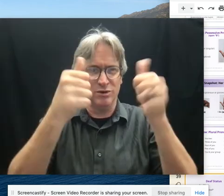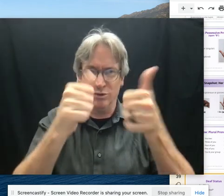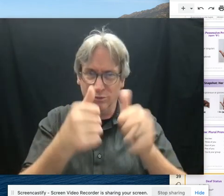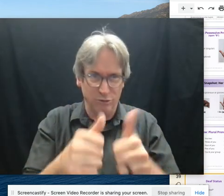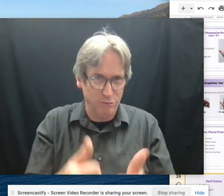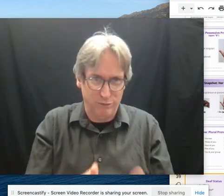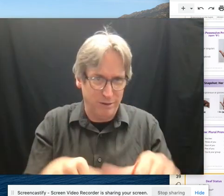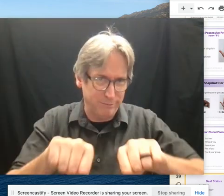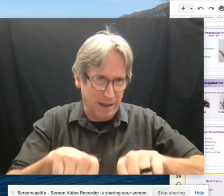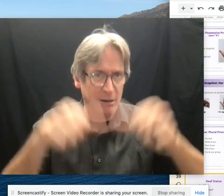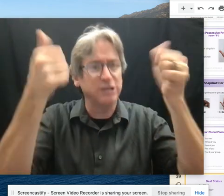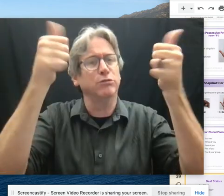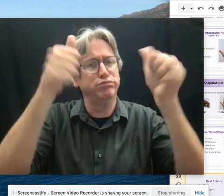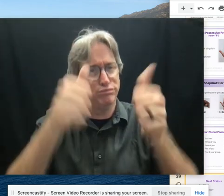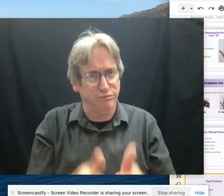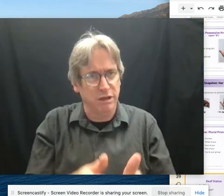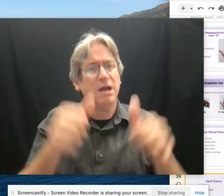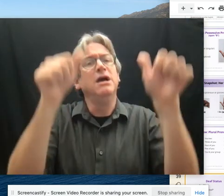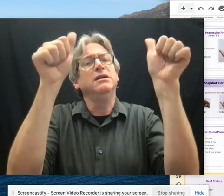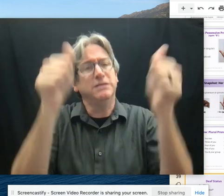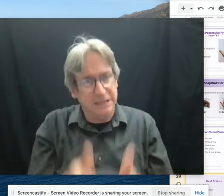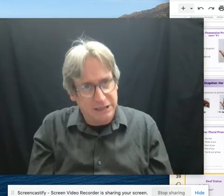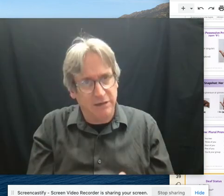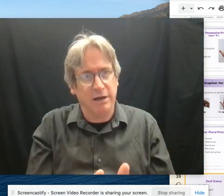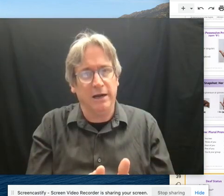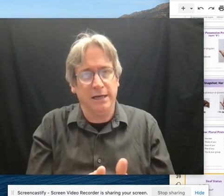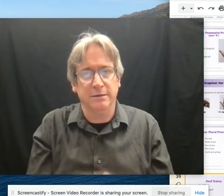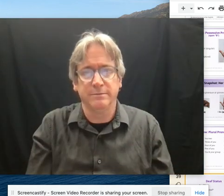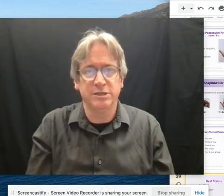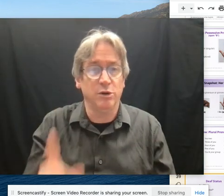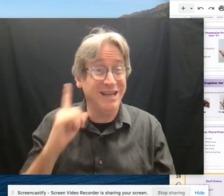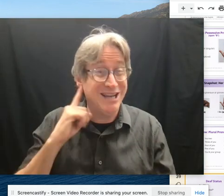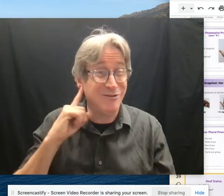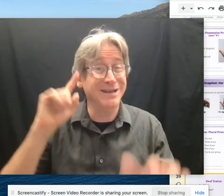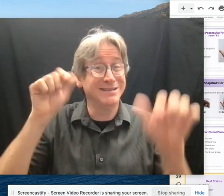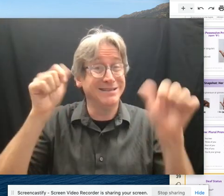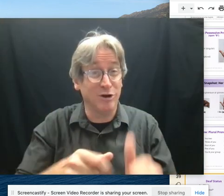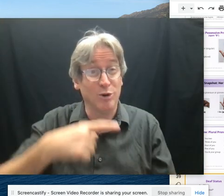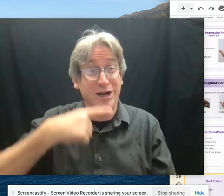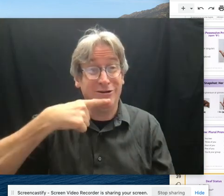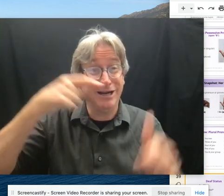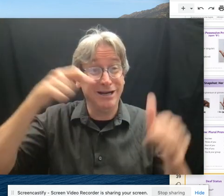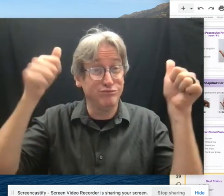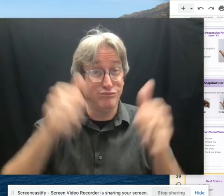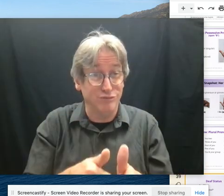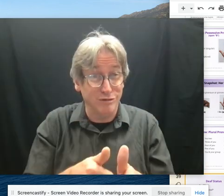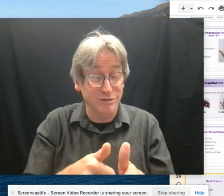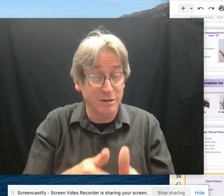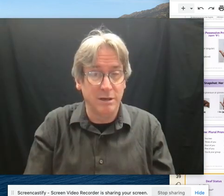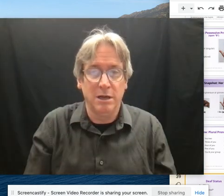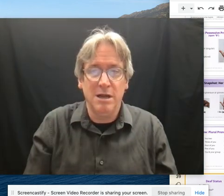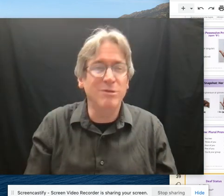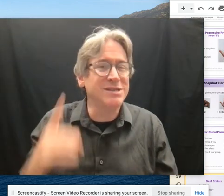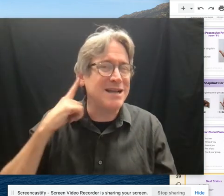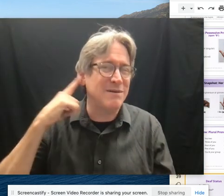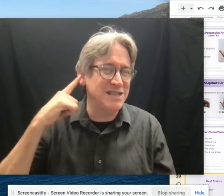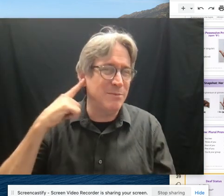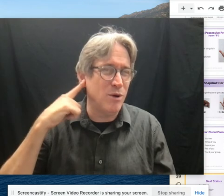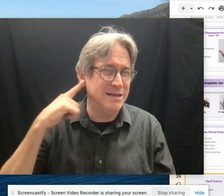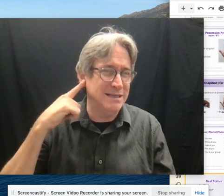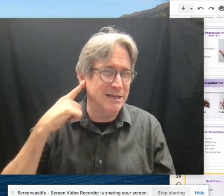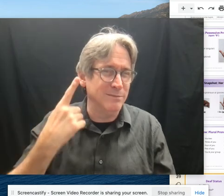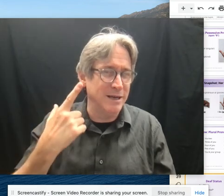decent to pretty bad, so deteriorated. So hearing deteriorated, or hearing. Most of the